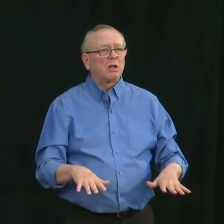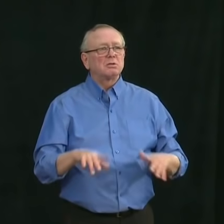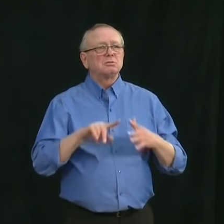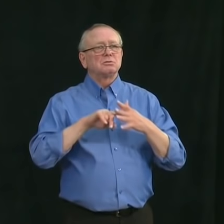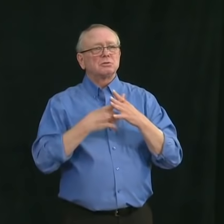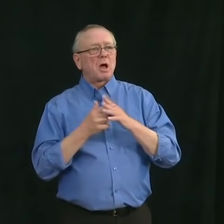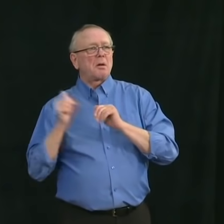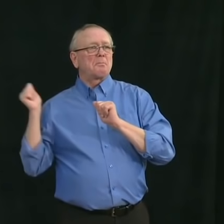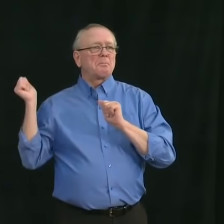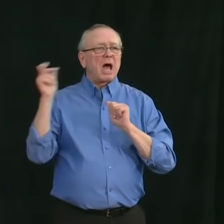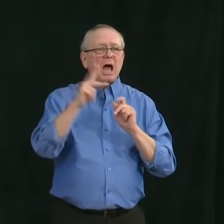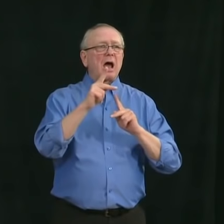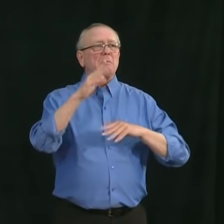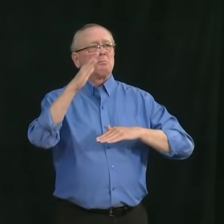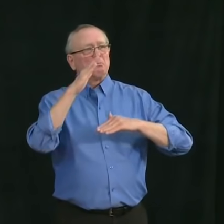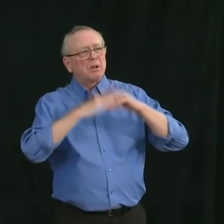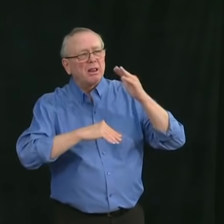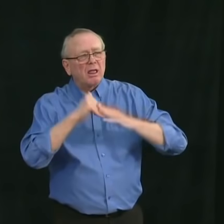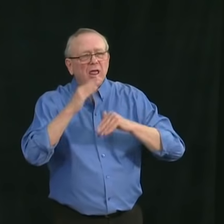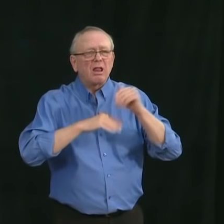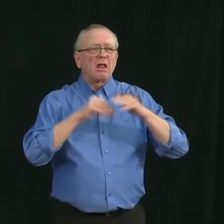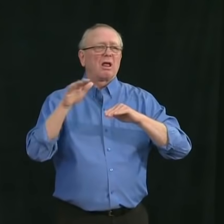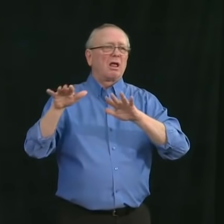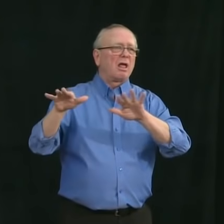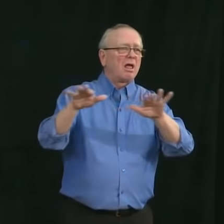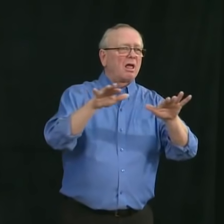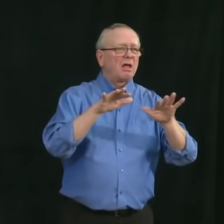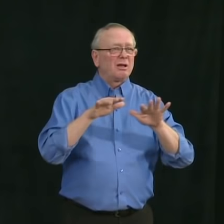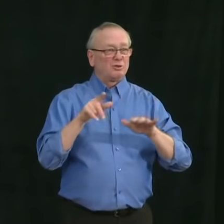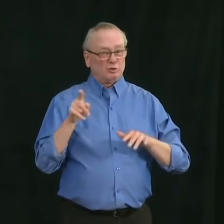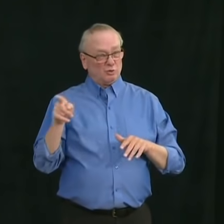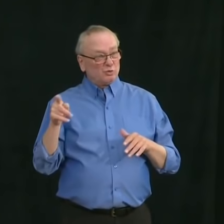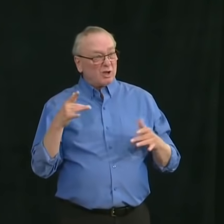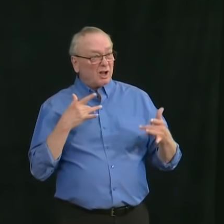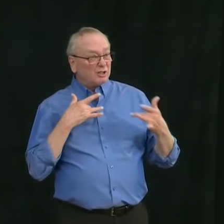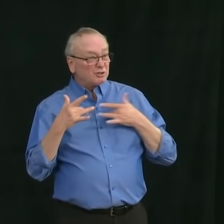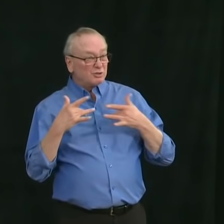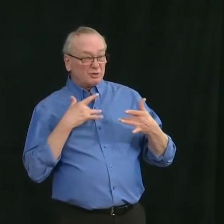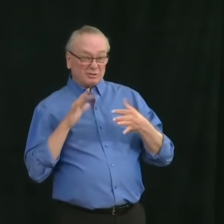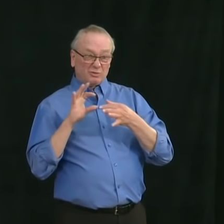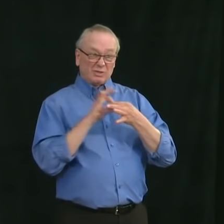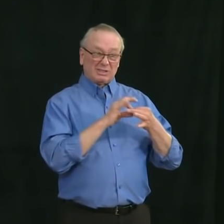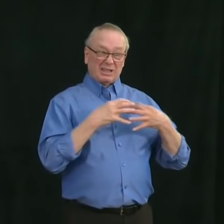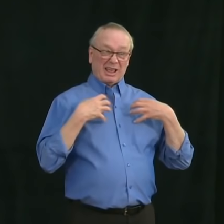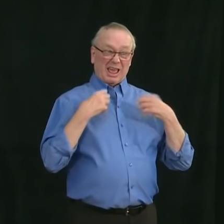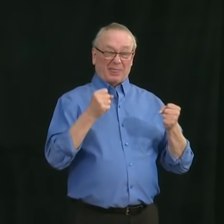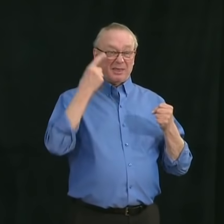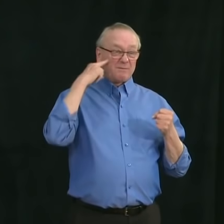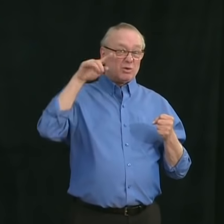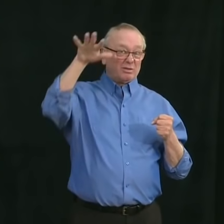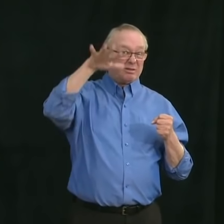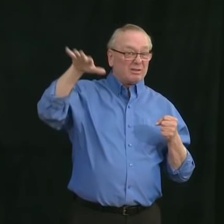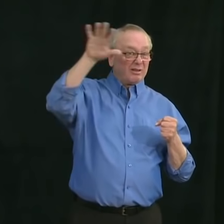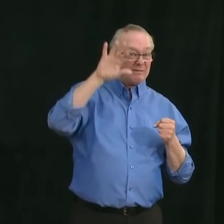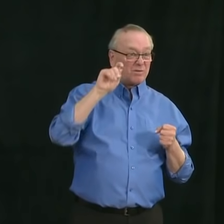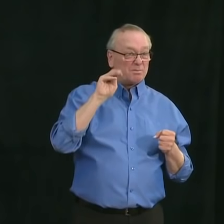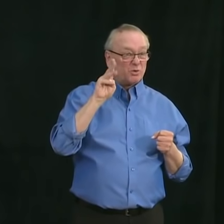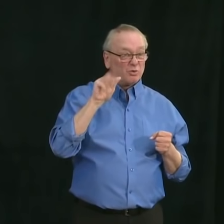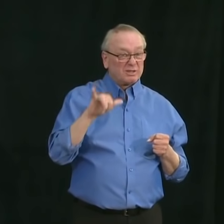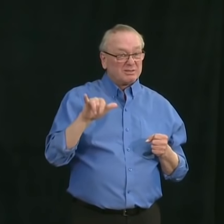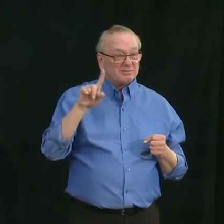lost. Sure. So the combination of dealing with evacuations